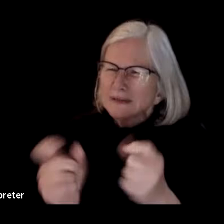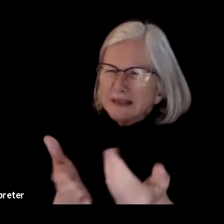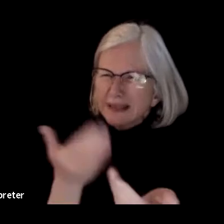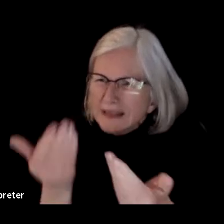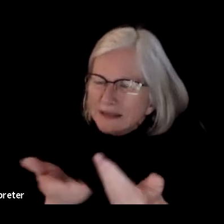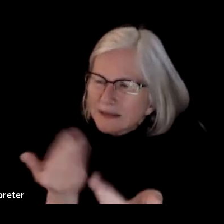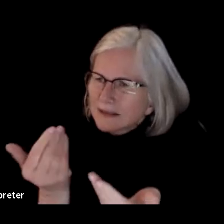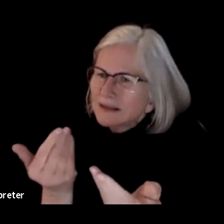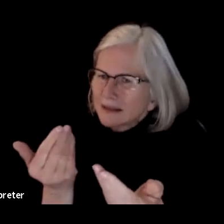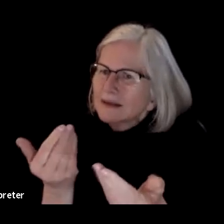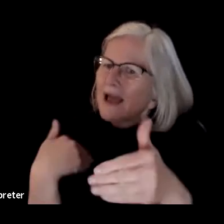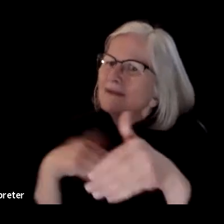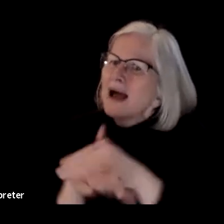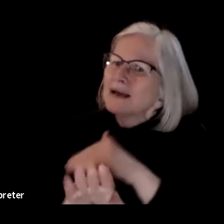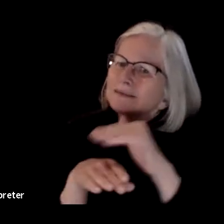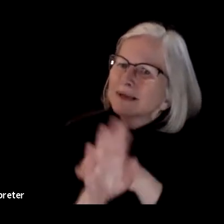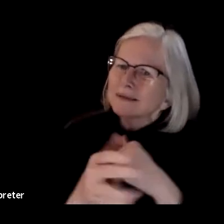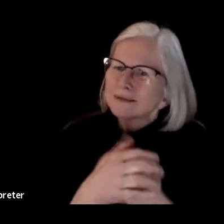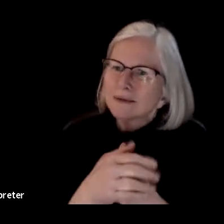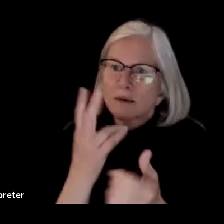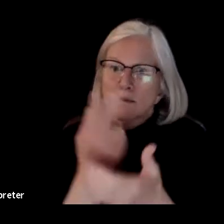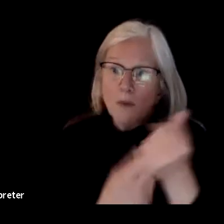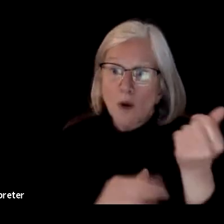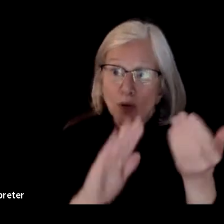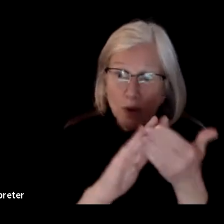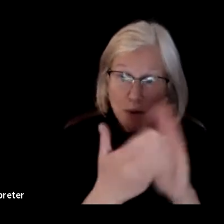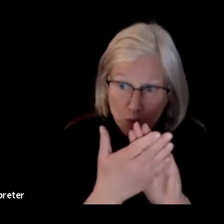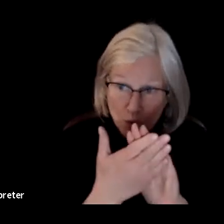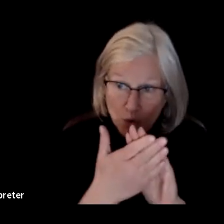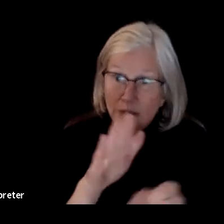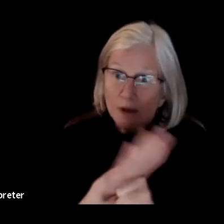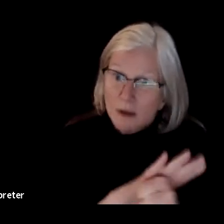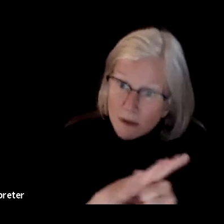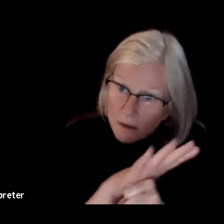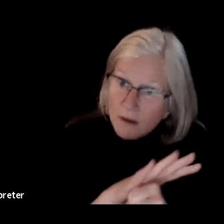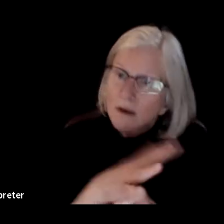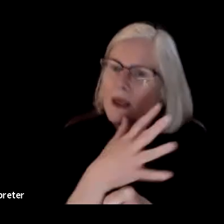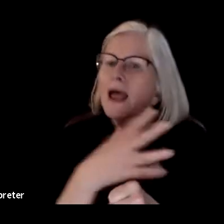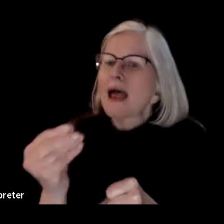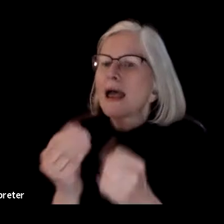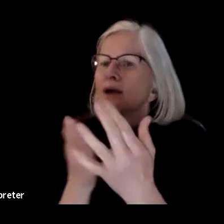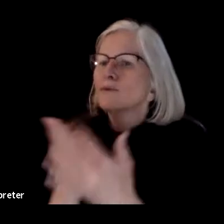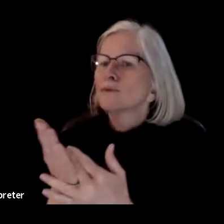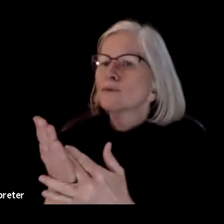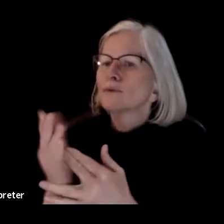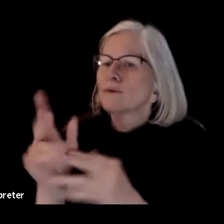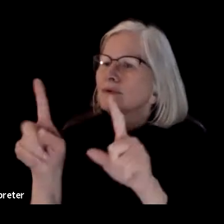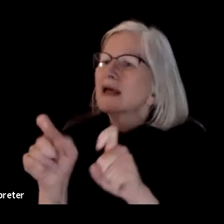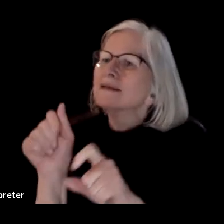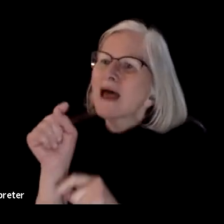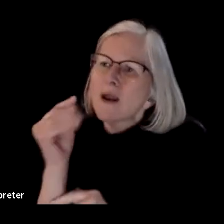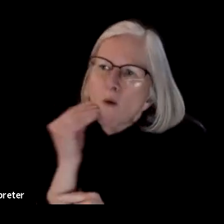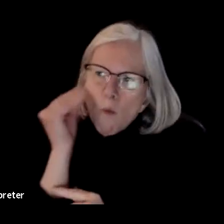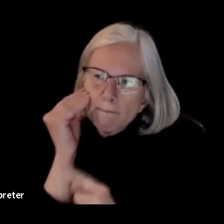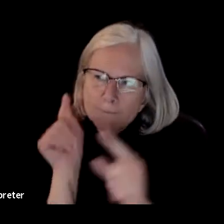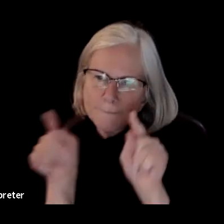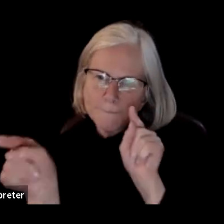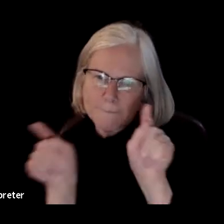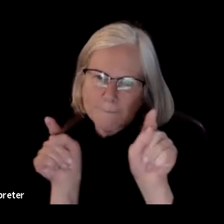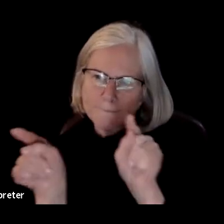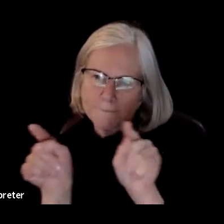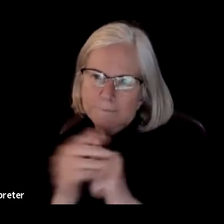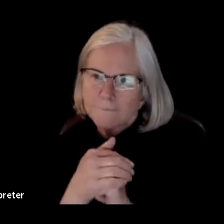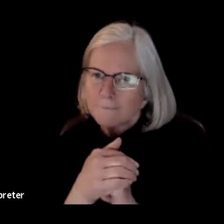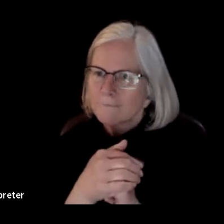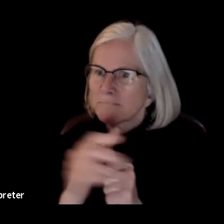our community testing sites and through the Test at Home program. Now, this is not a requirement.